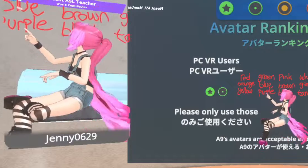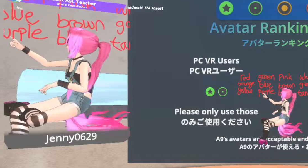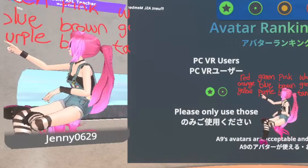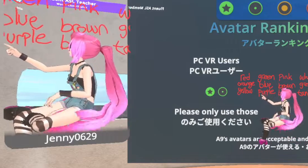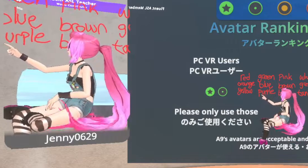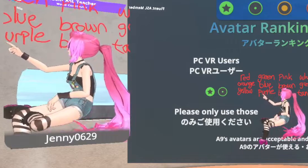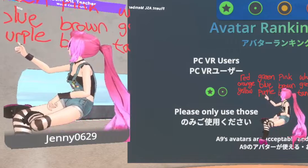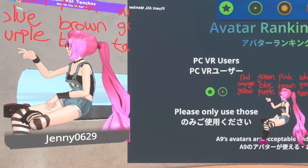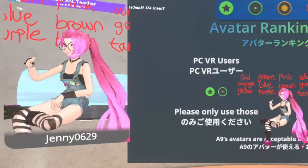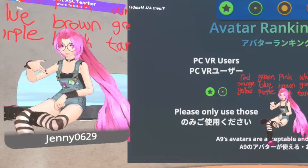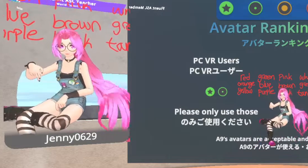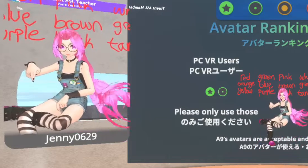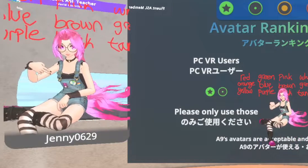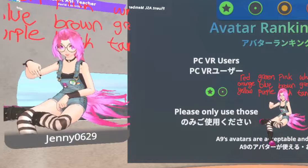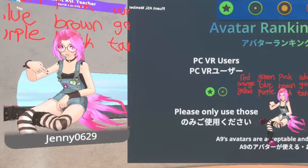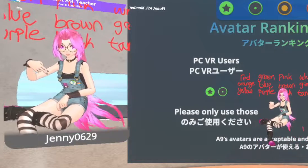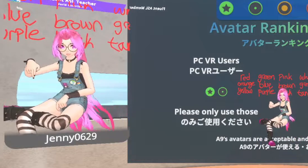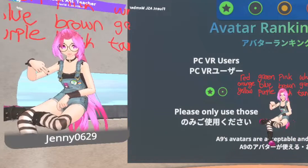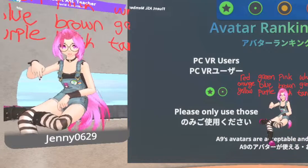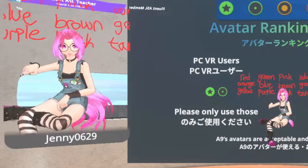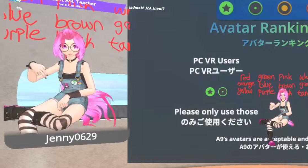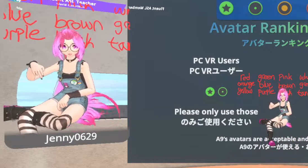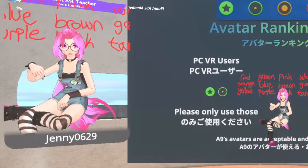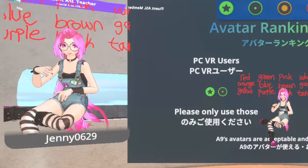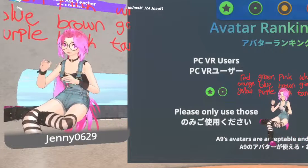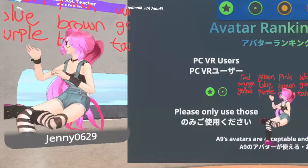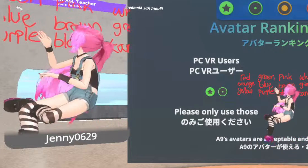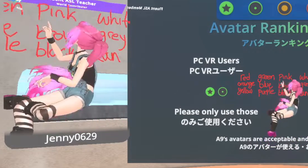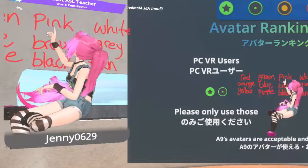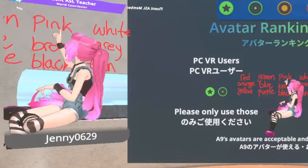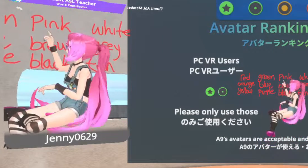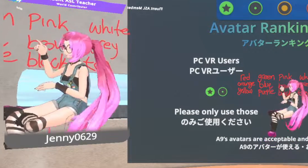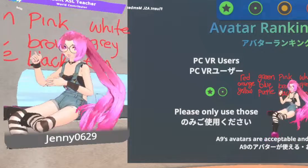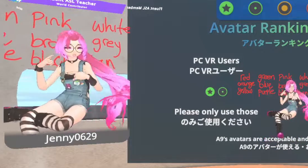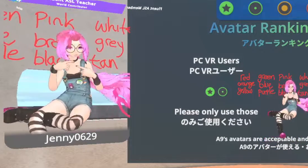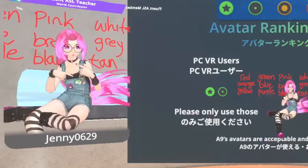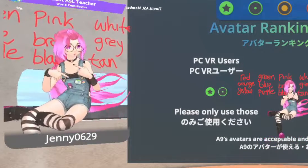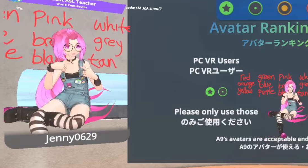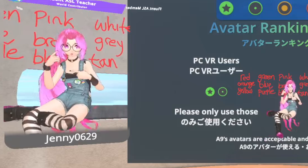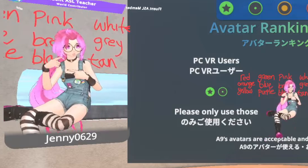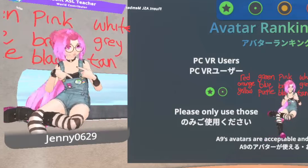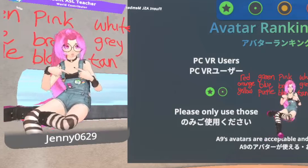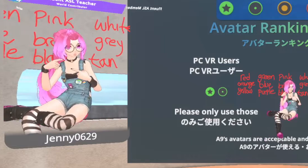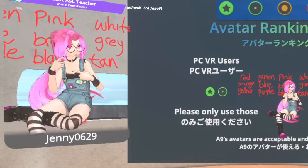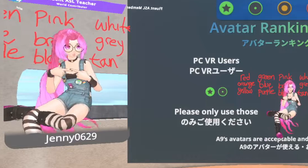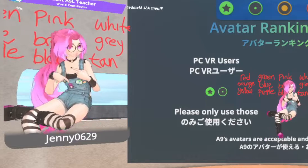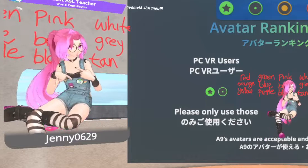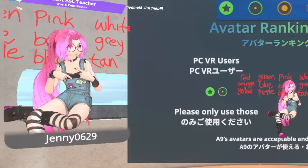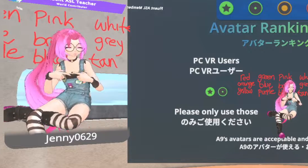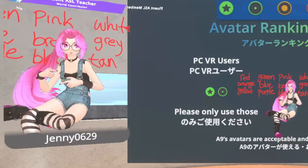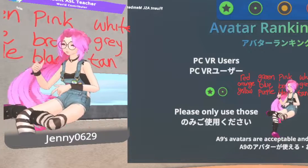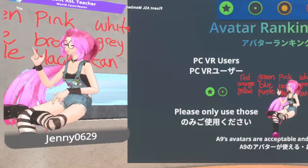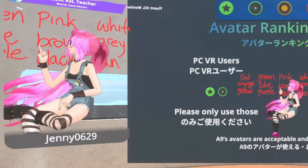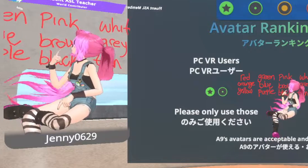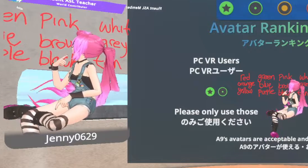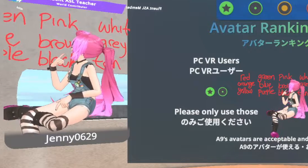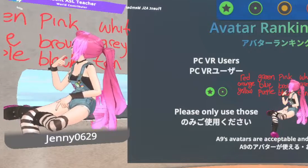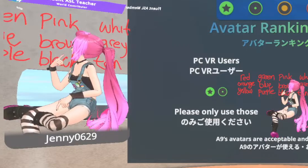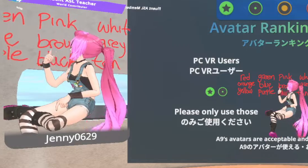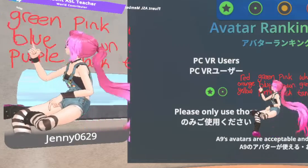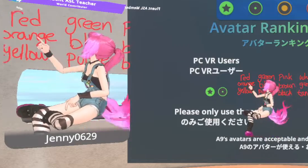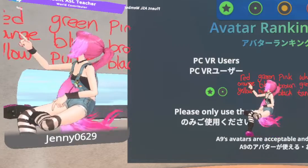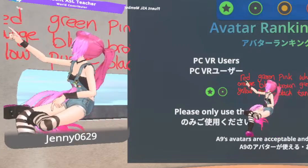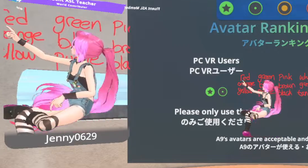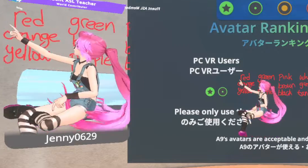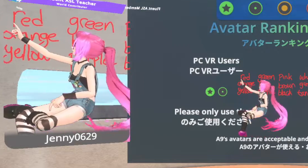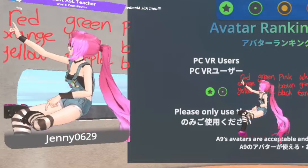Okay, so purple is like this with a P, but we can't do that for pink. So what are we